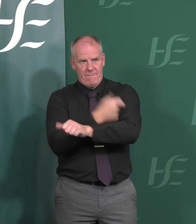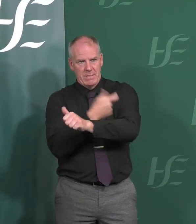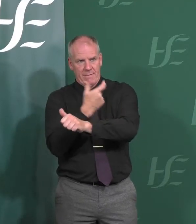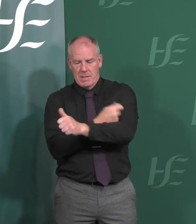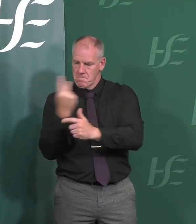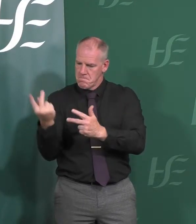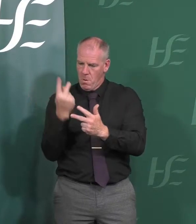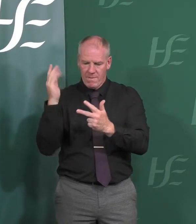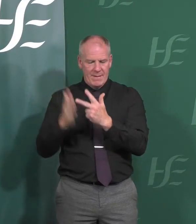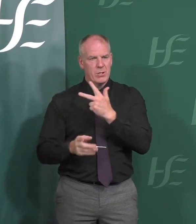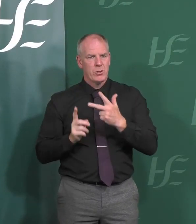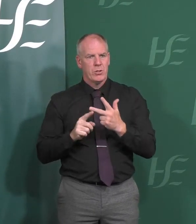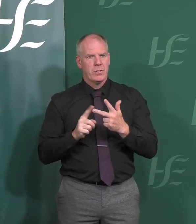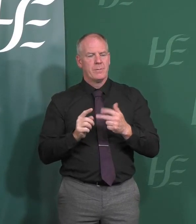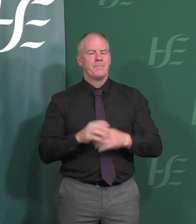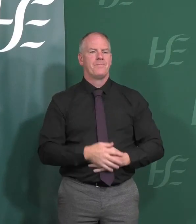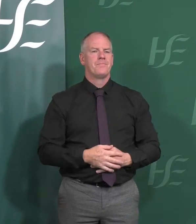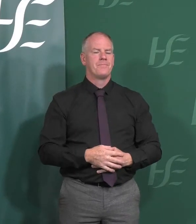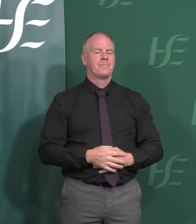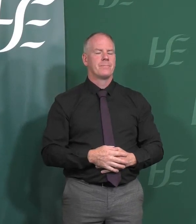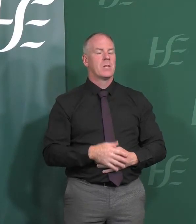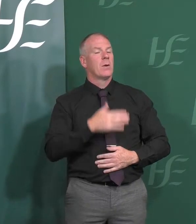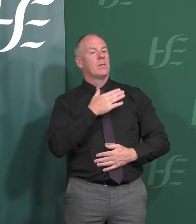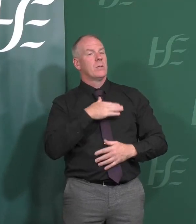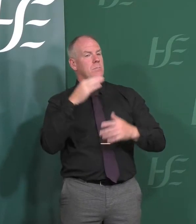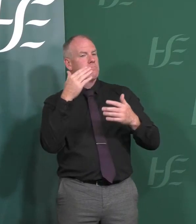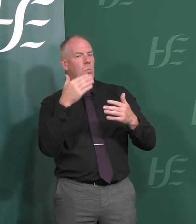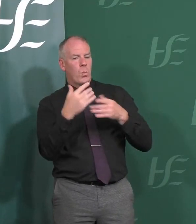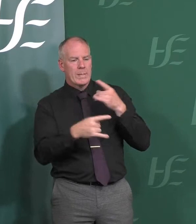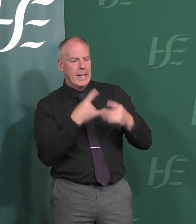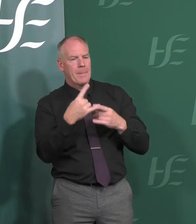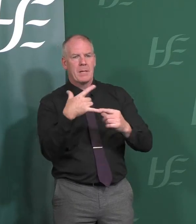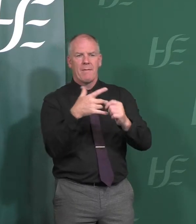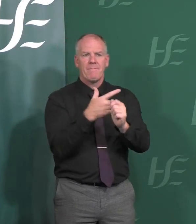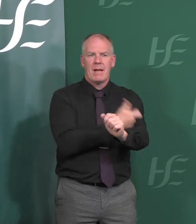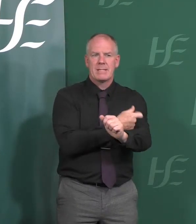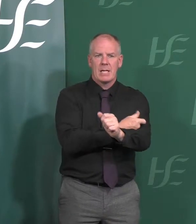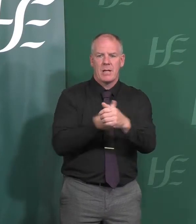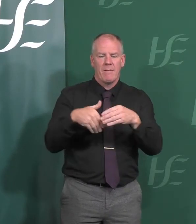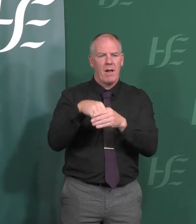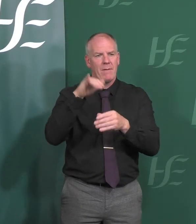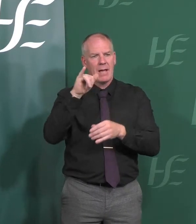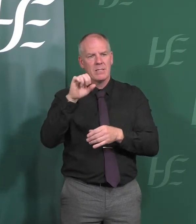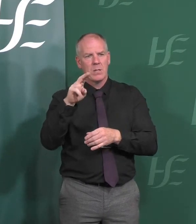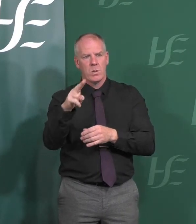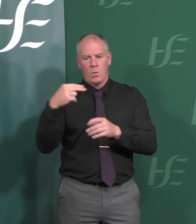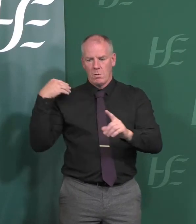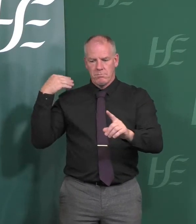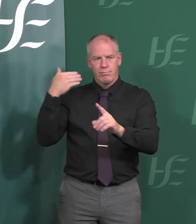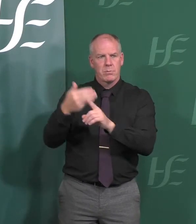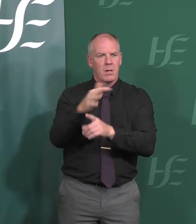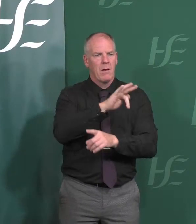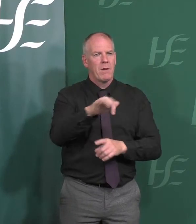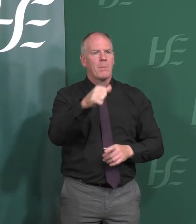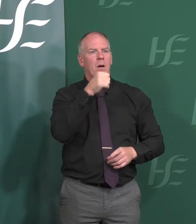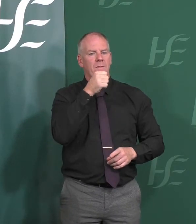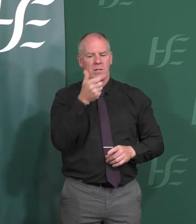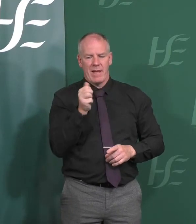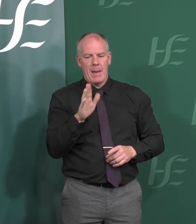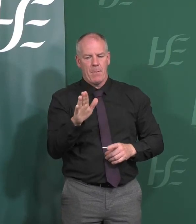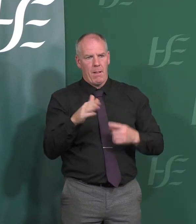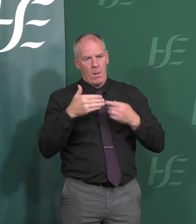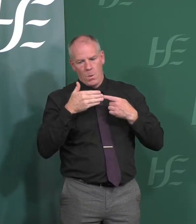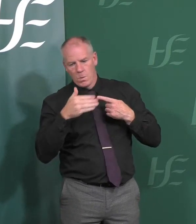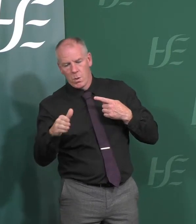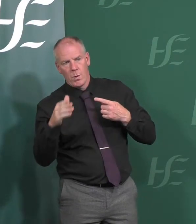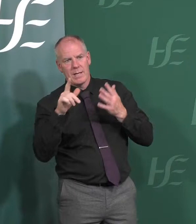A quick snapshot of period of vaccination and status on ICU over a period of time between the 1st of April and the 7th